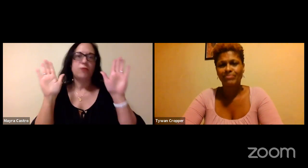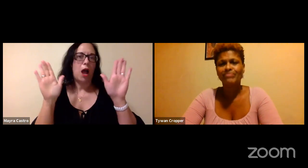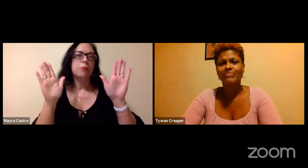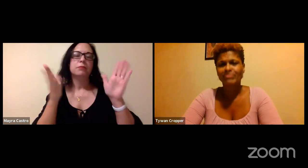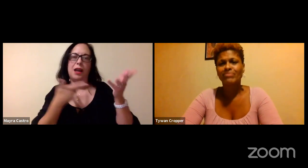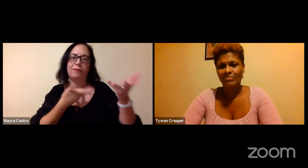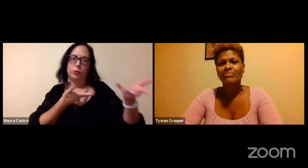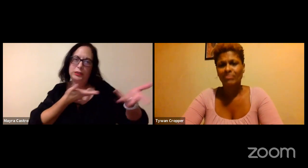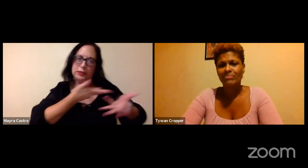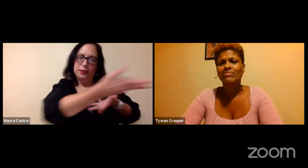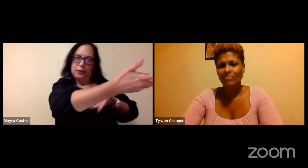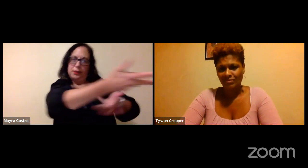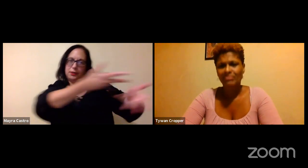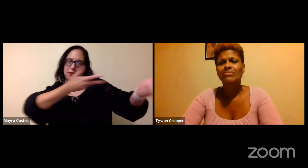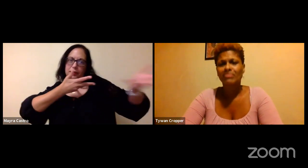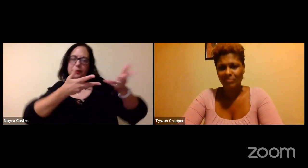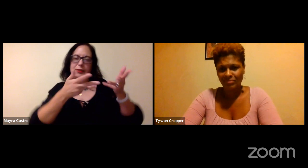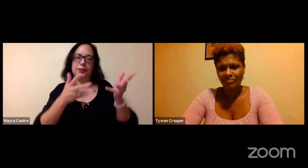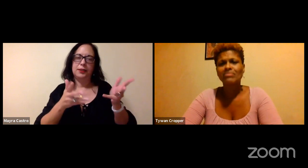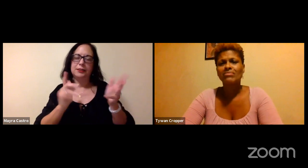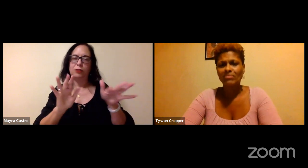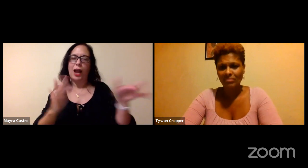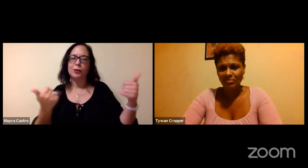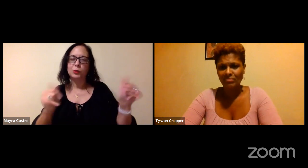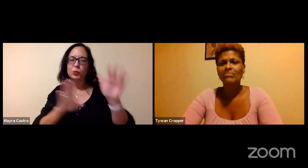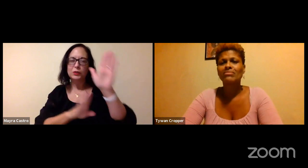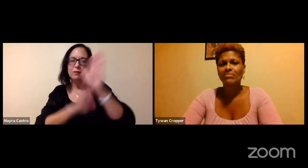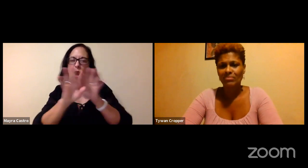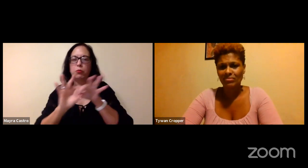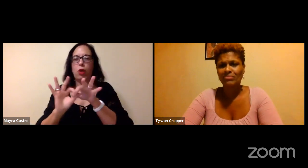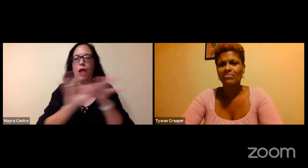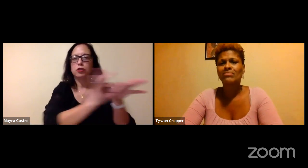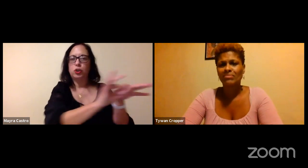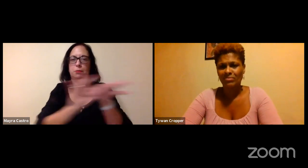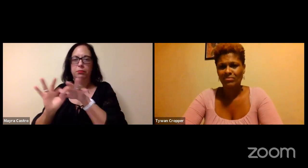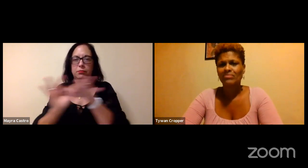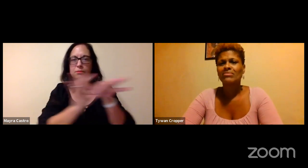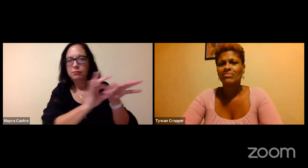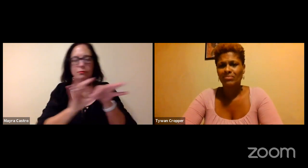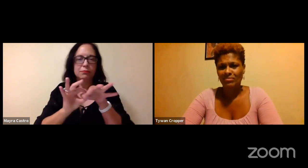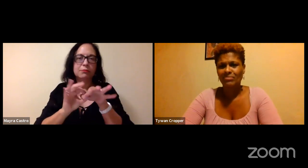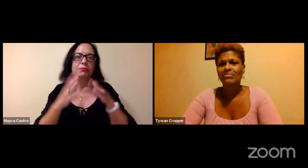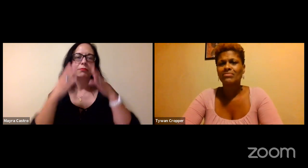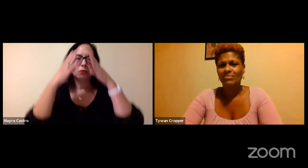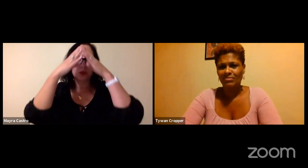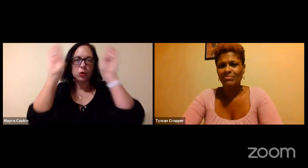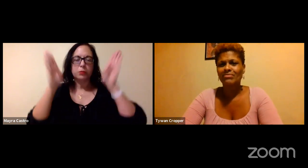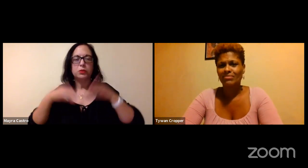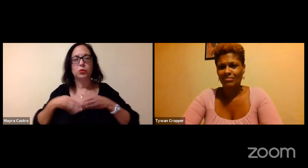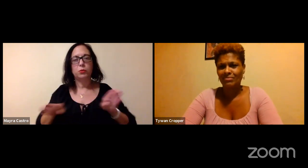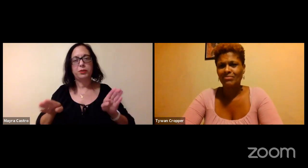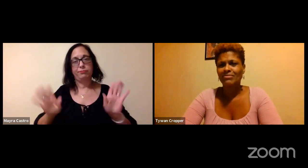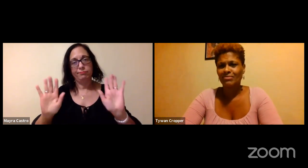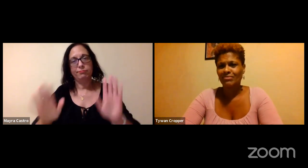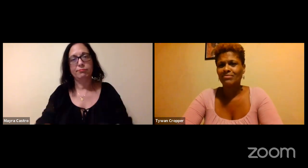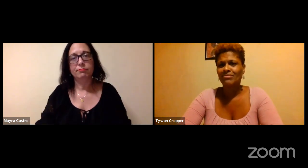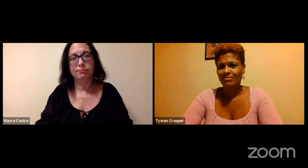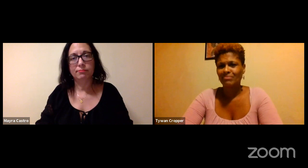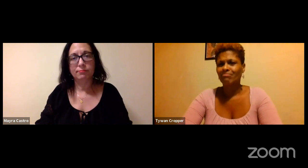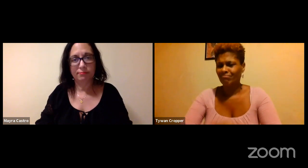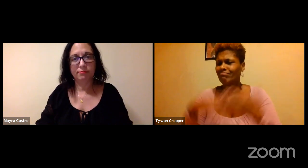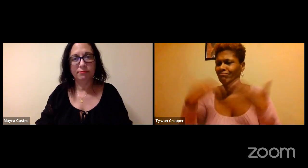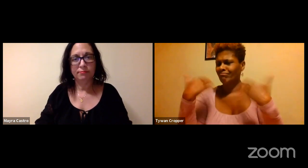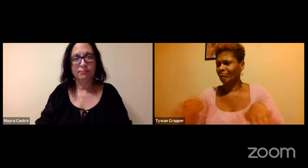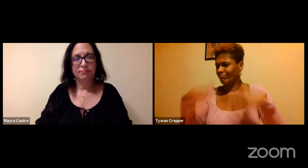And we have to get on the Board of Educations and say to them, don't give up. We need to cooperate with one